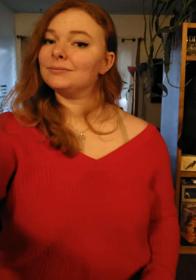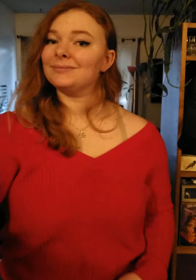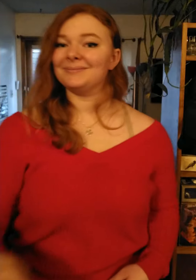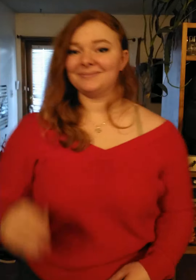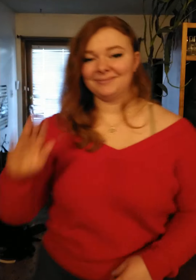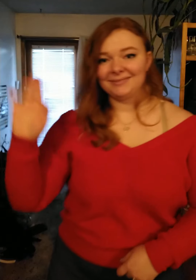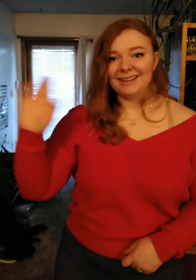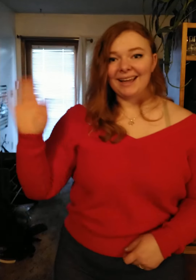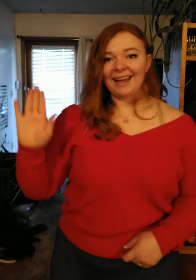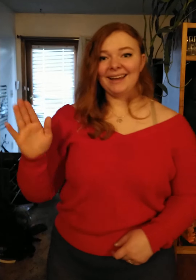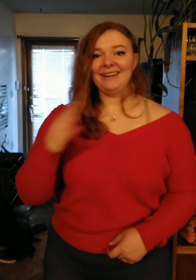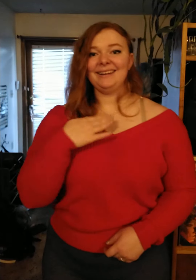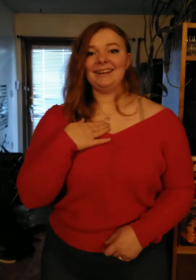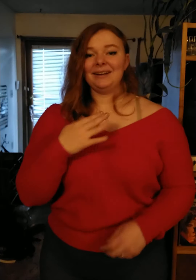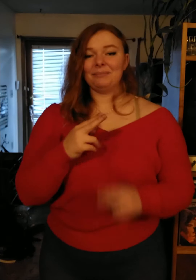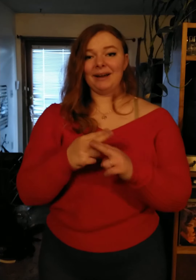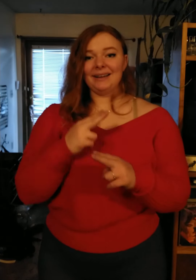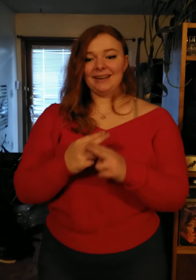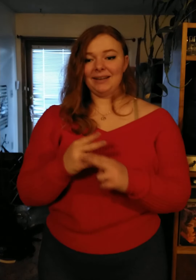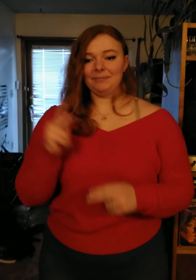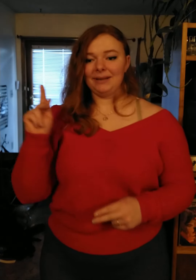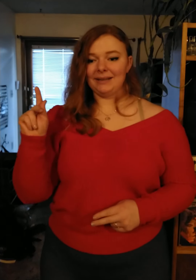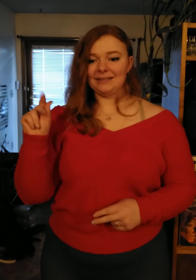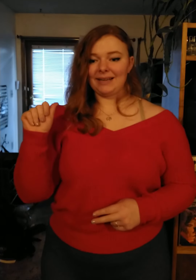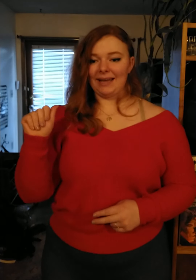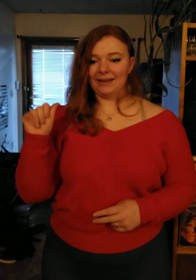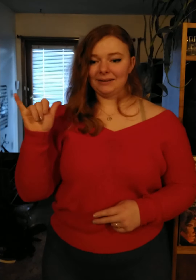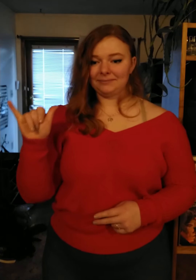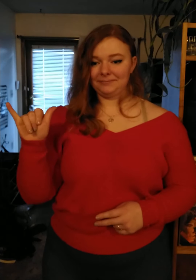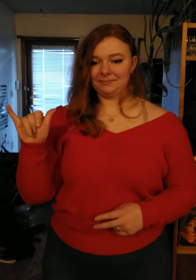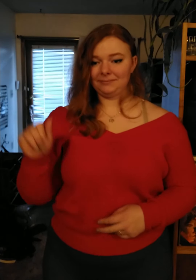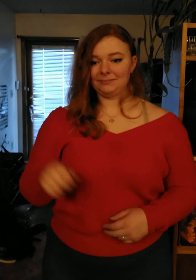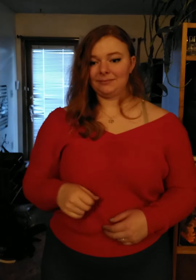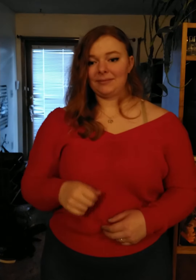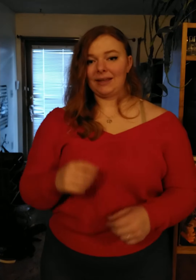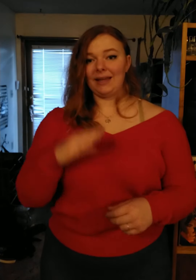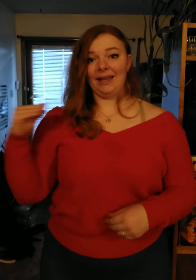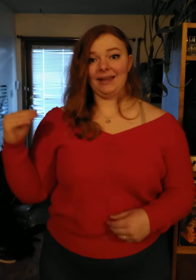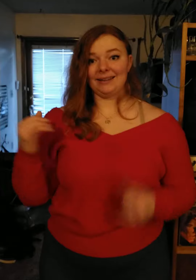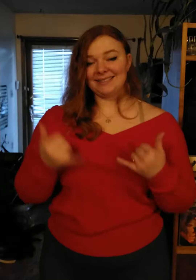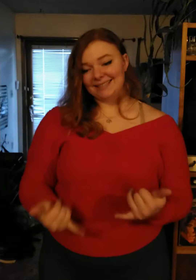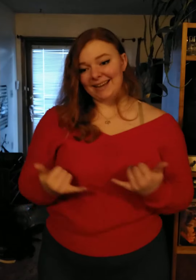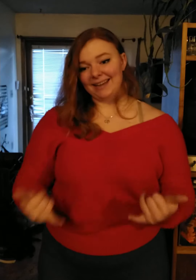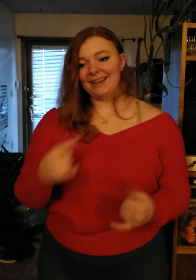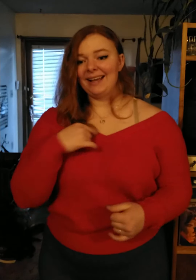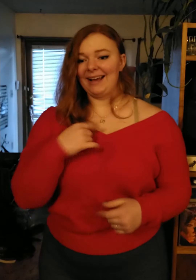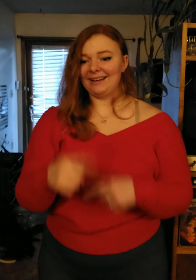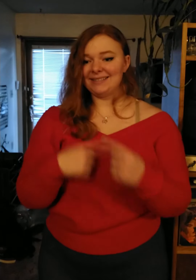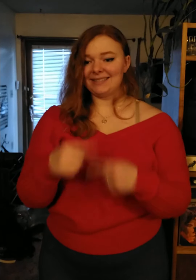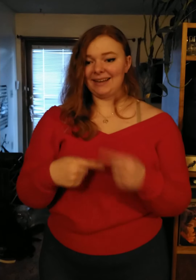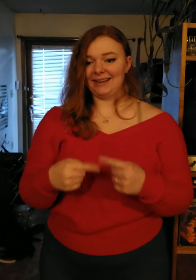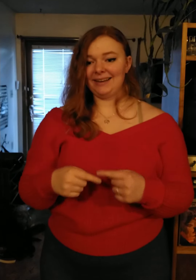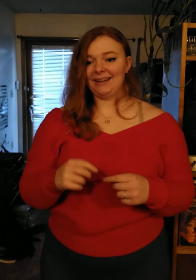Hi, my name is Kay and today I'll sign